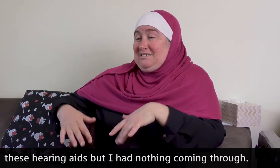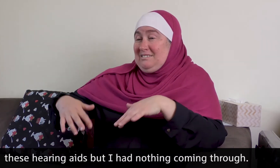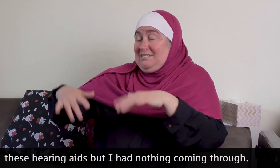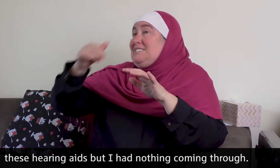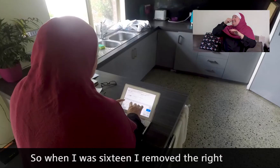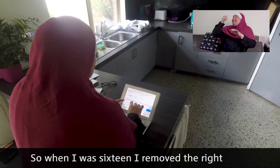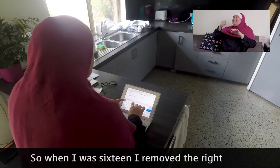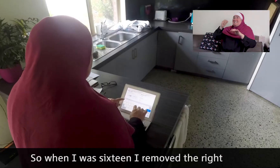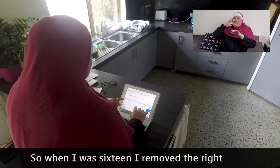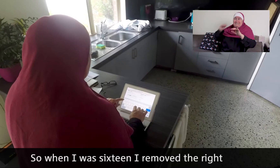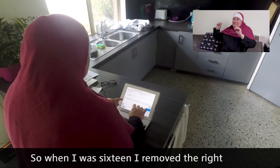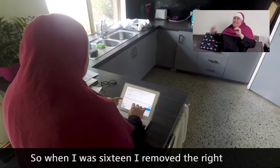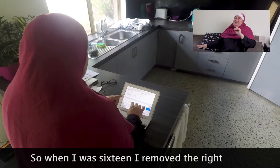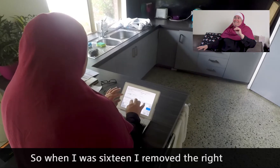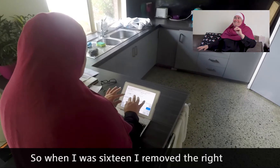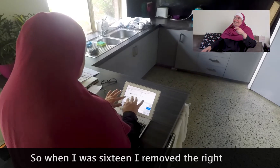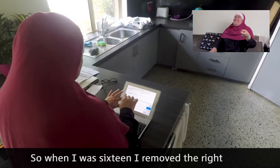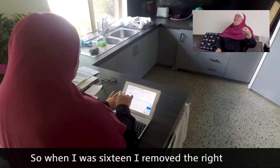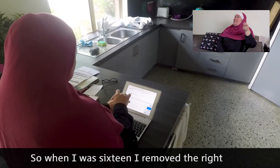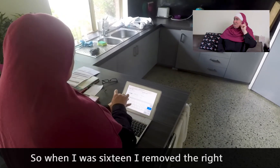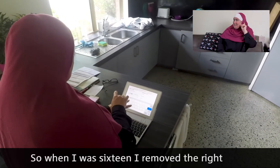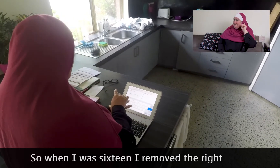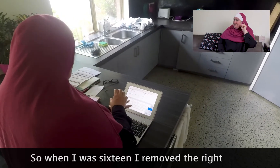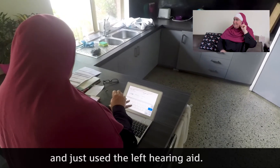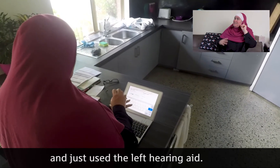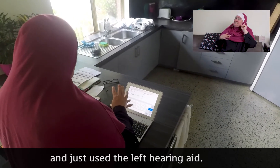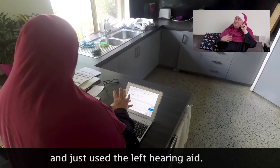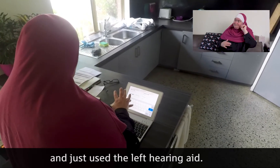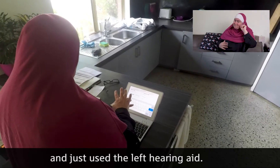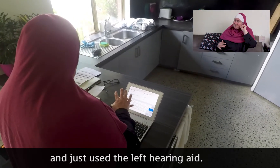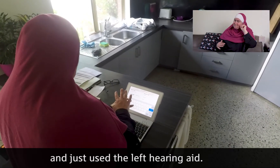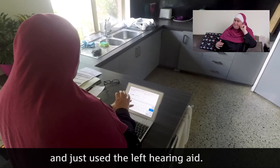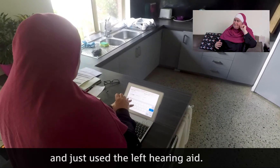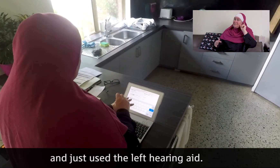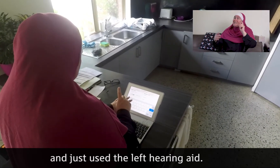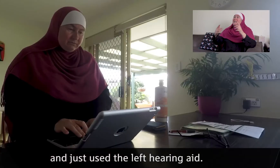through. So when I was 16, I removed the right and just used the left hearing aid.